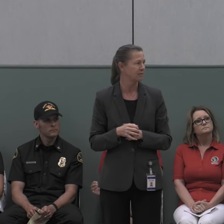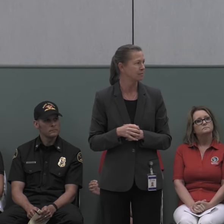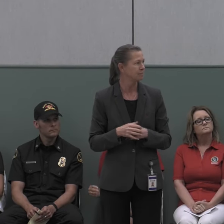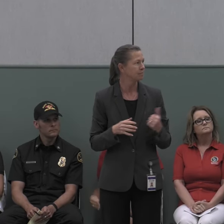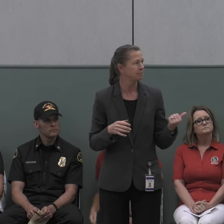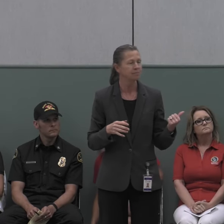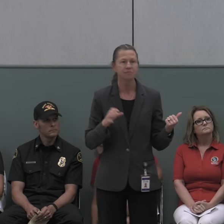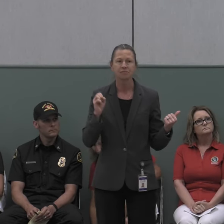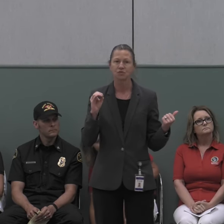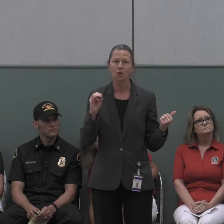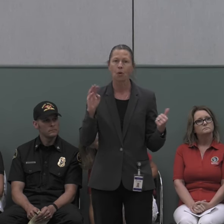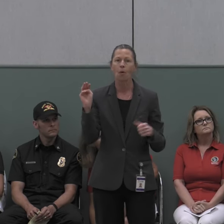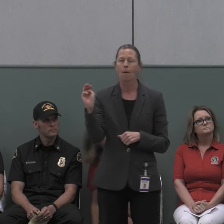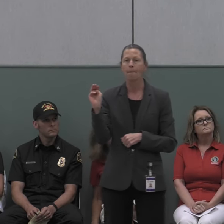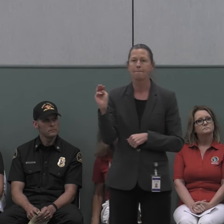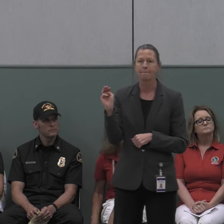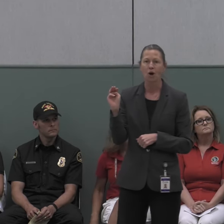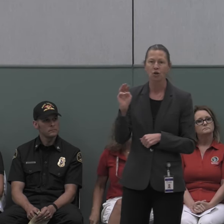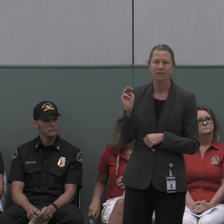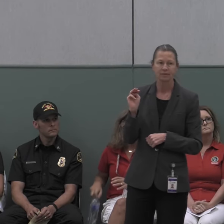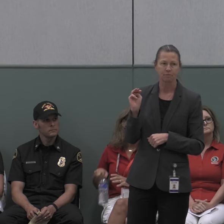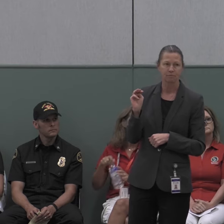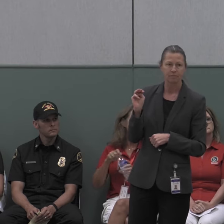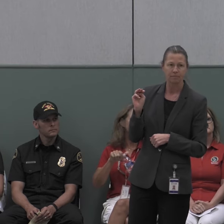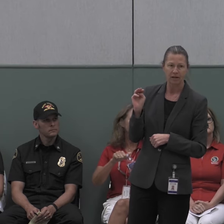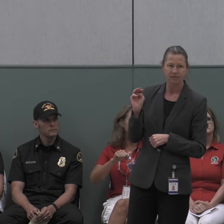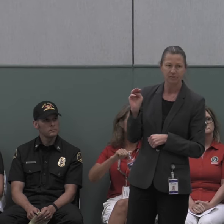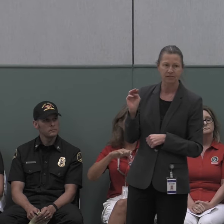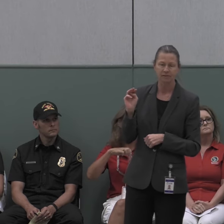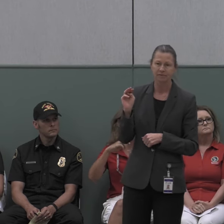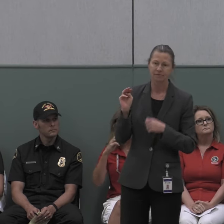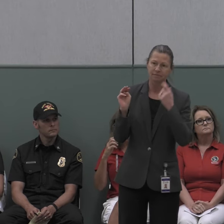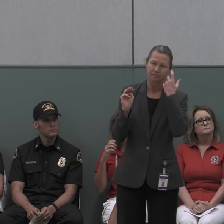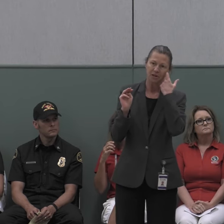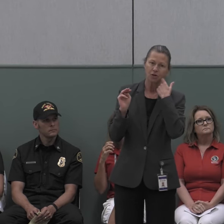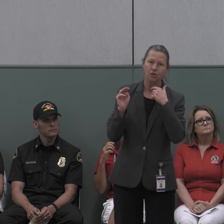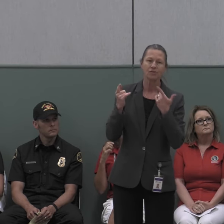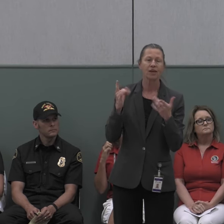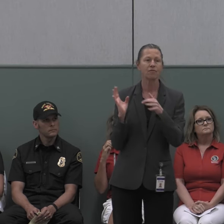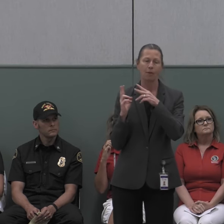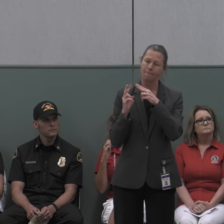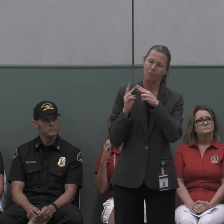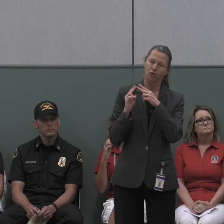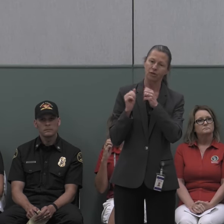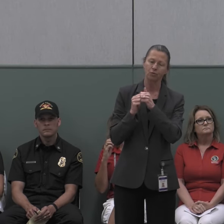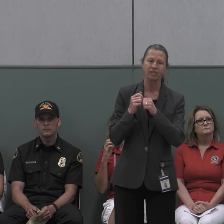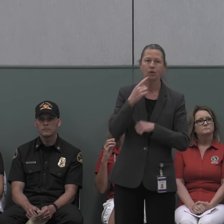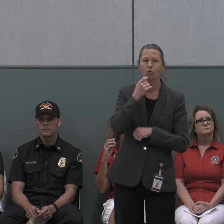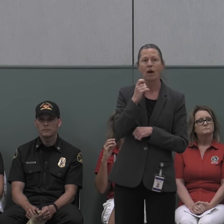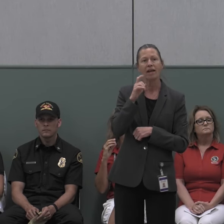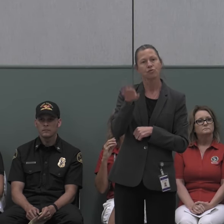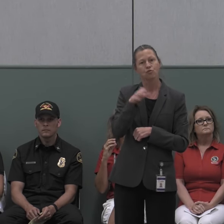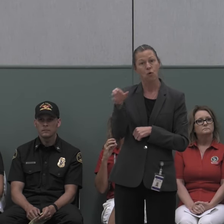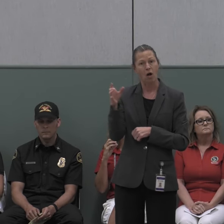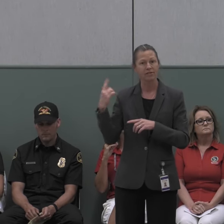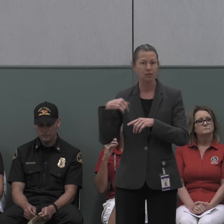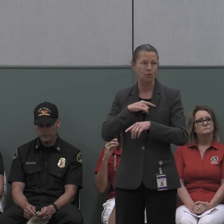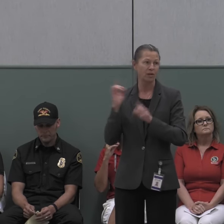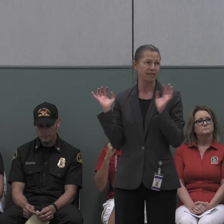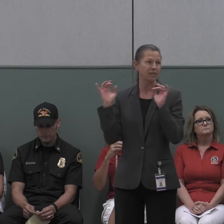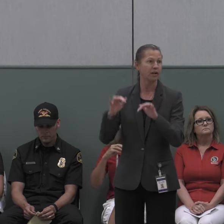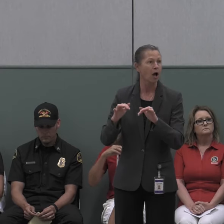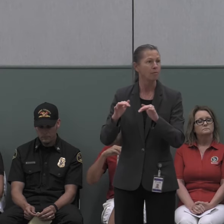So Marley's Mutts, Miracle Mutts, have partnered with American Red Cross, and we came out today to play with